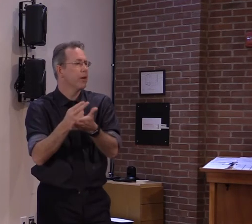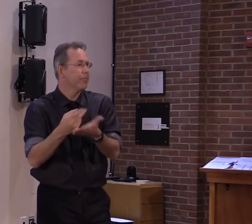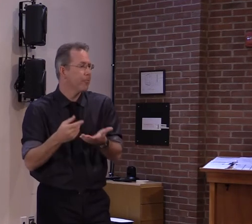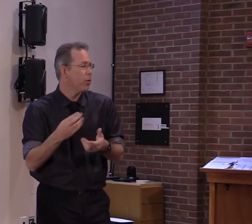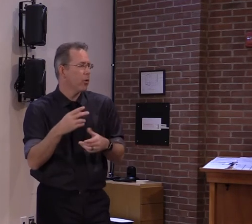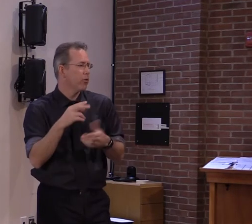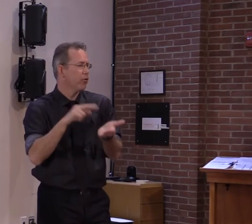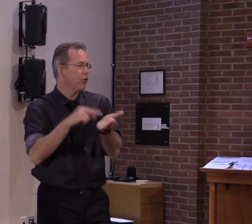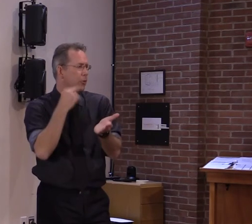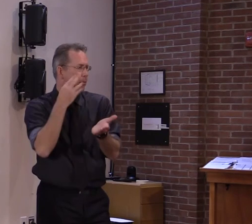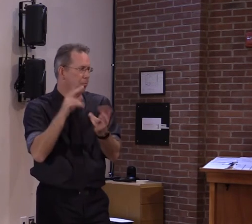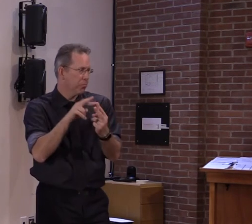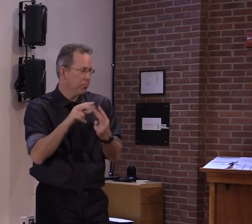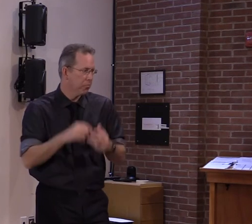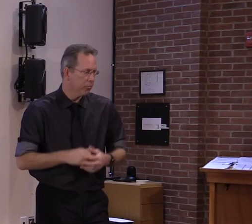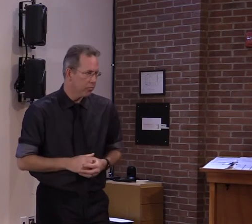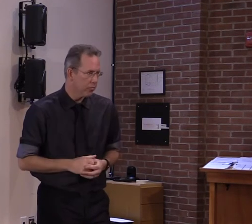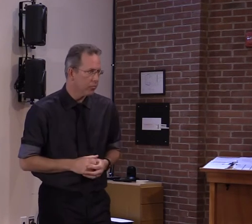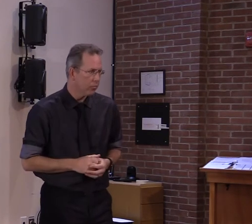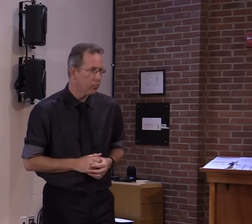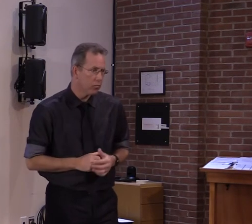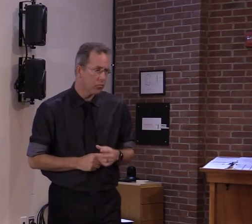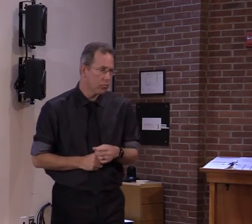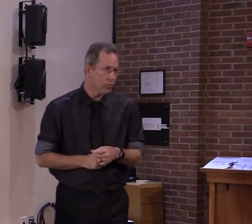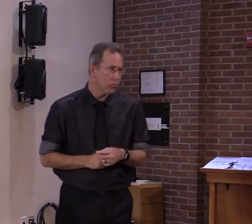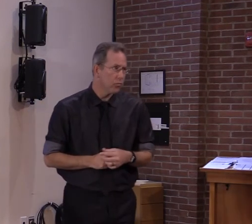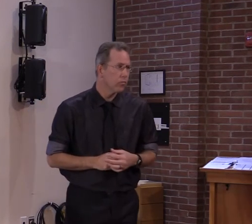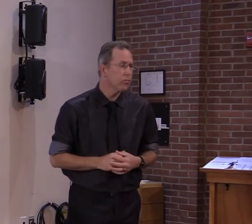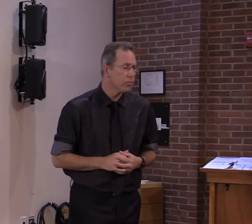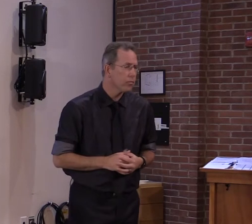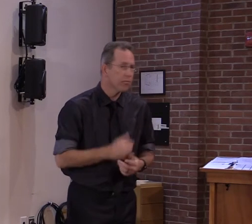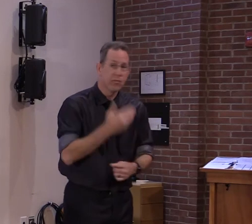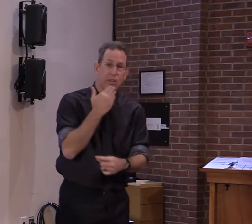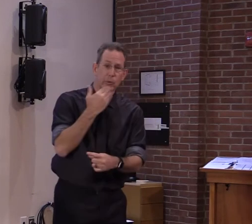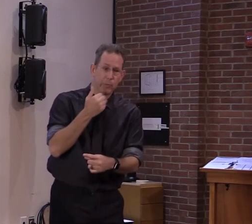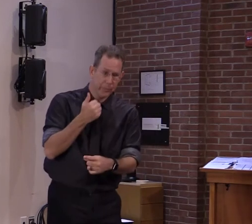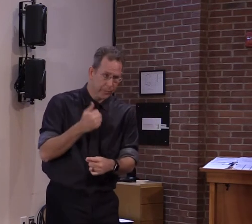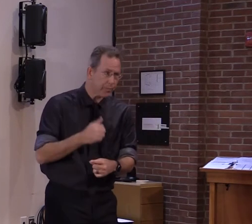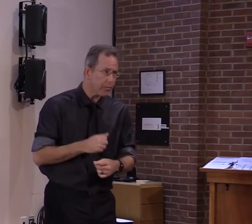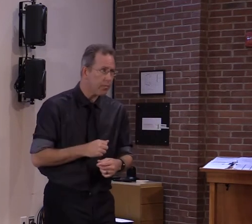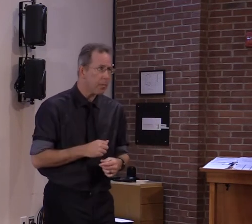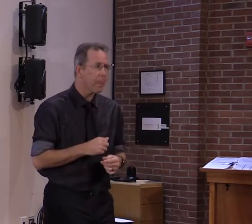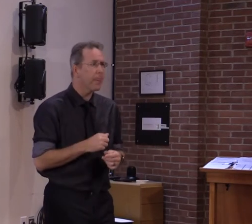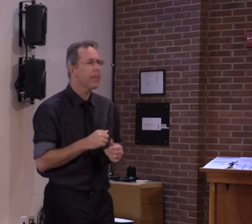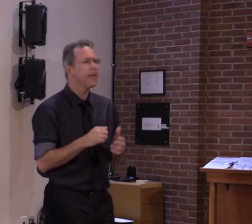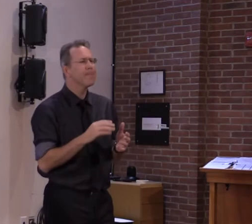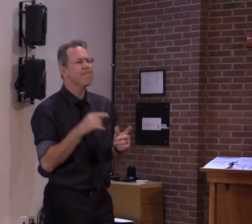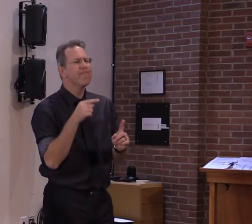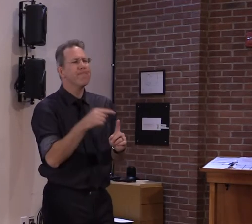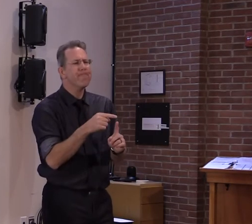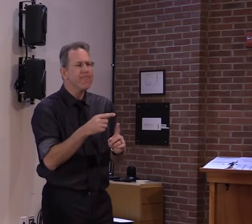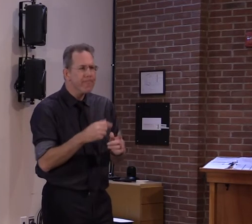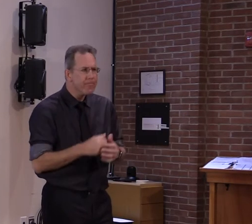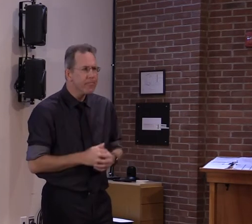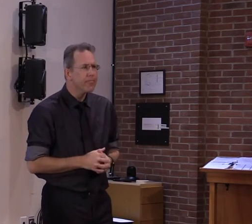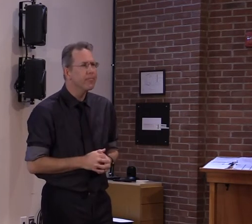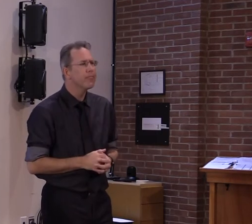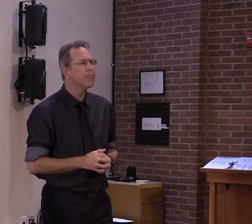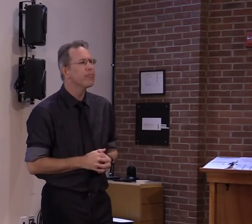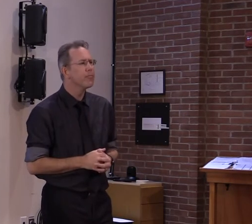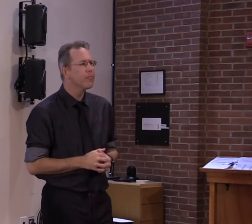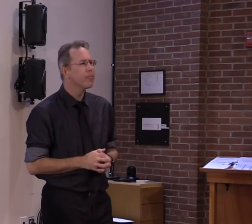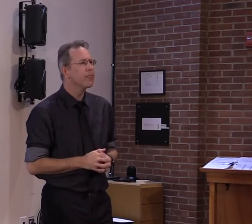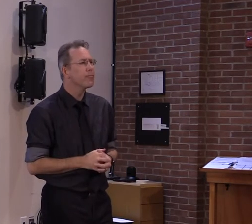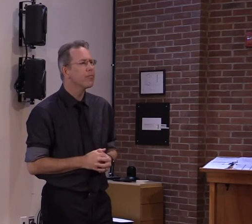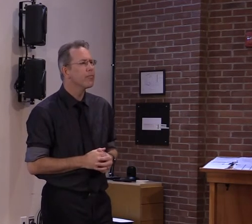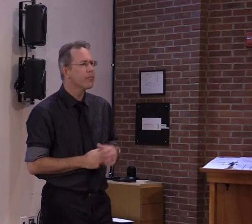Thank you for that. This is more a case, as I understand it from a reader. This is a case where somebody who had not been in a long-term care facility